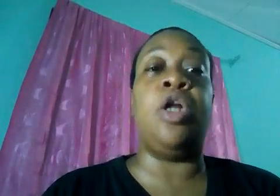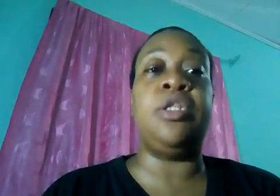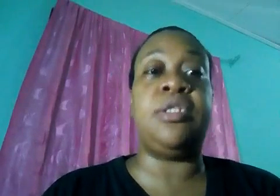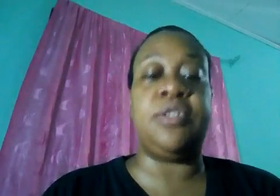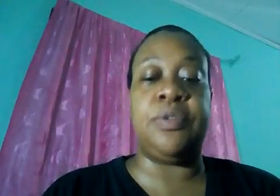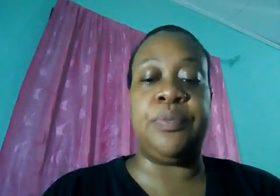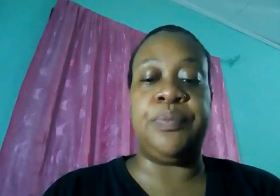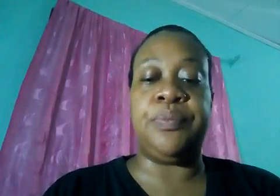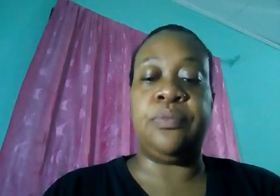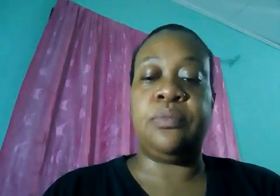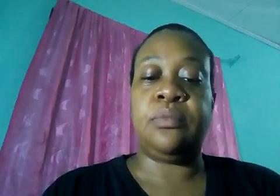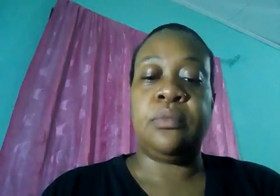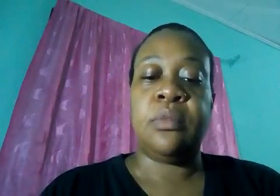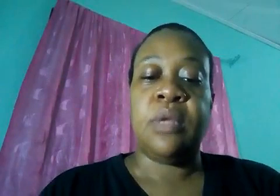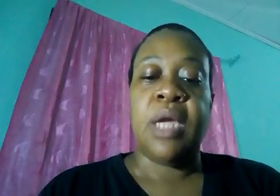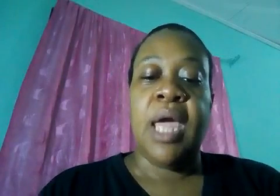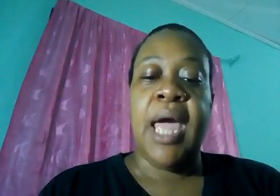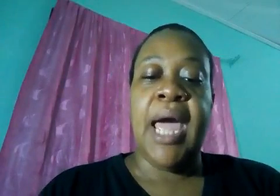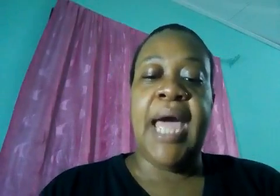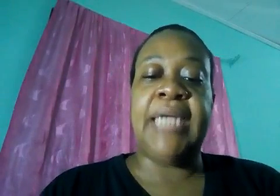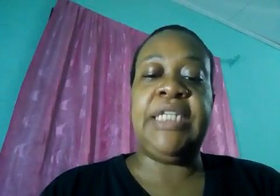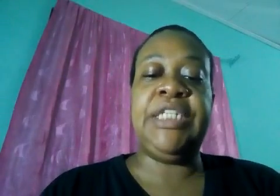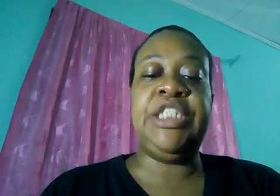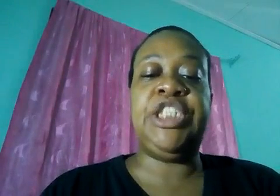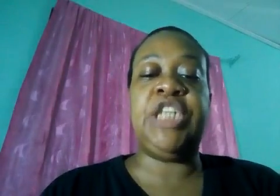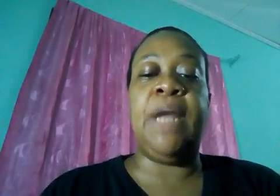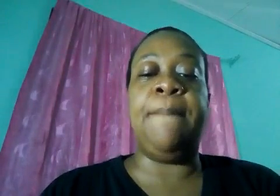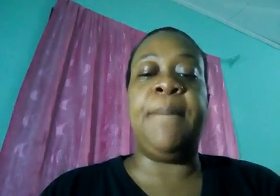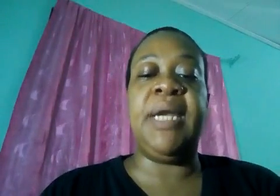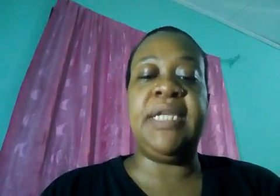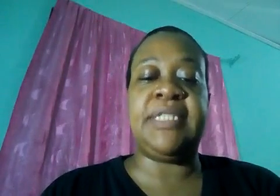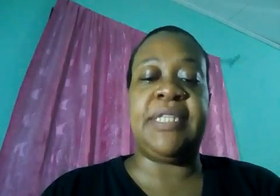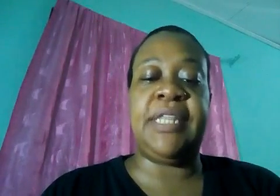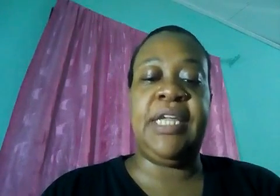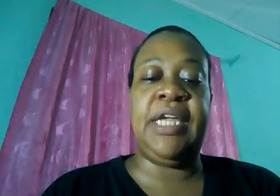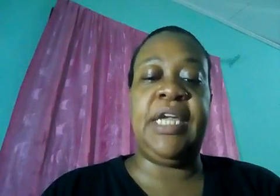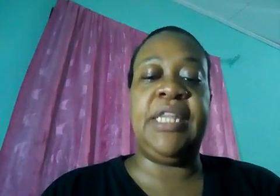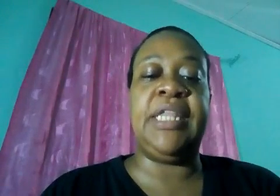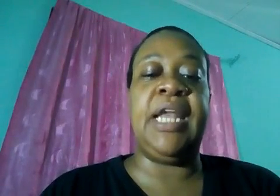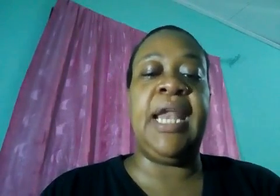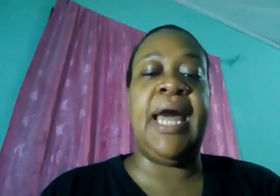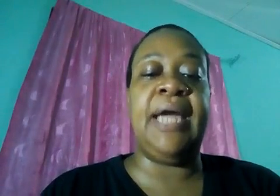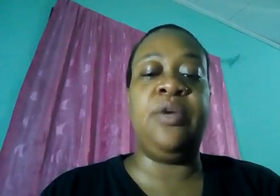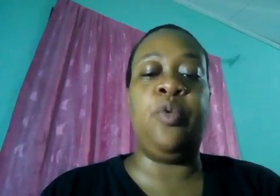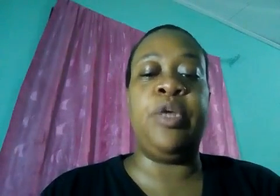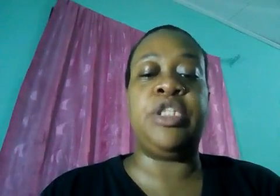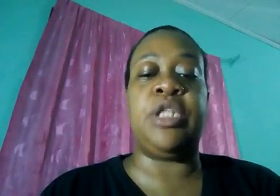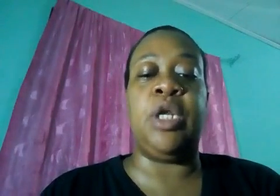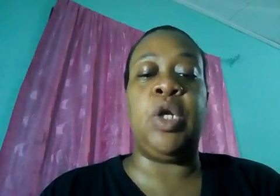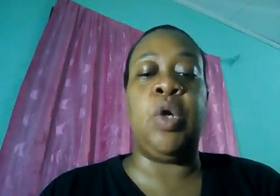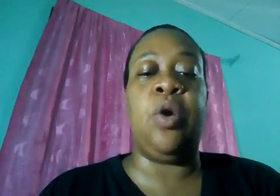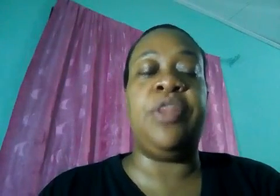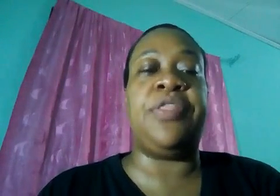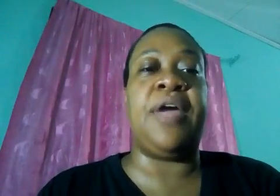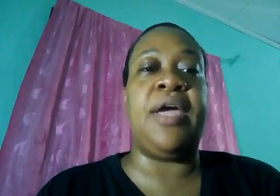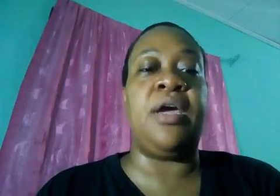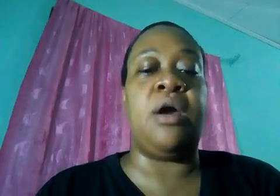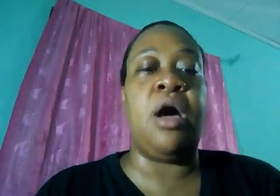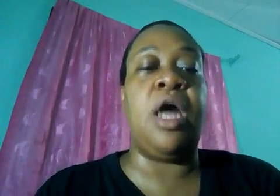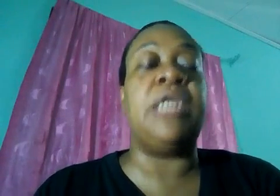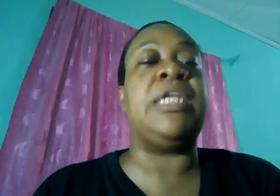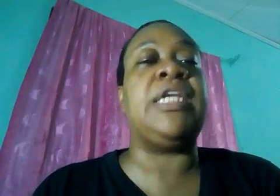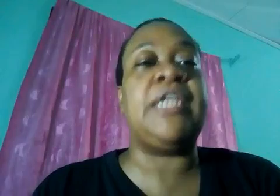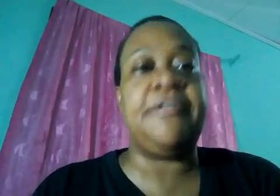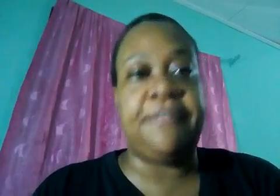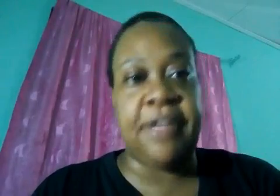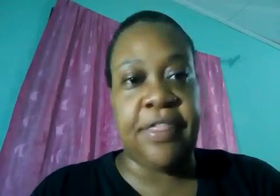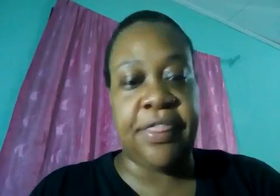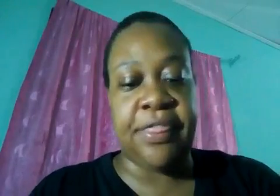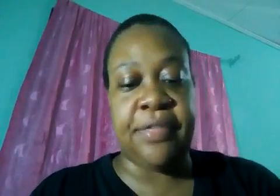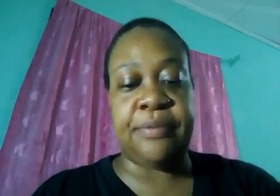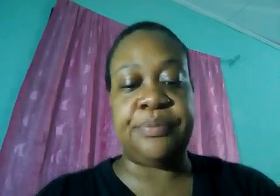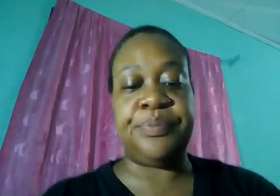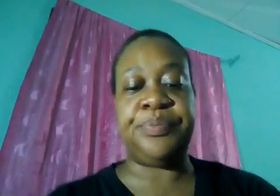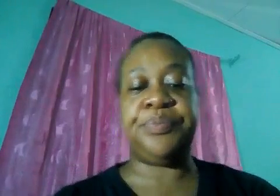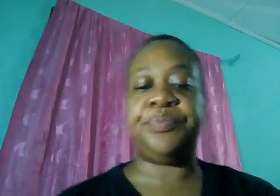unto. And he shall bless thee in the land which the Lord thy God giveth.